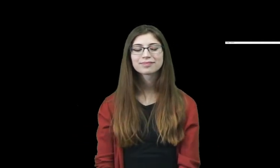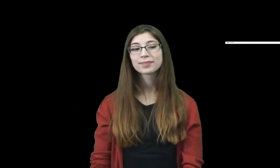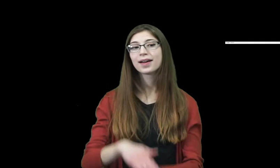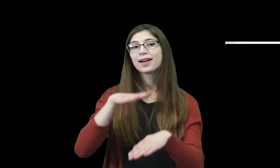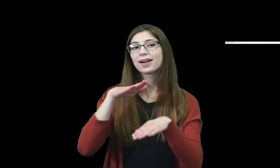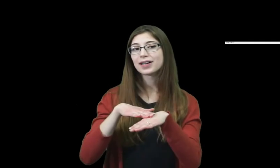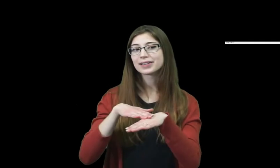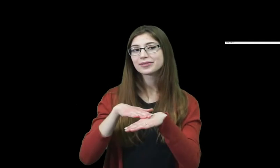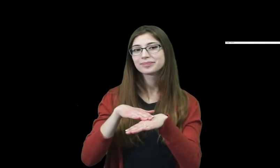On.